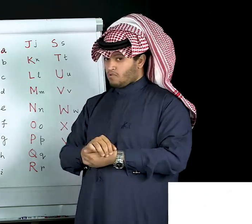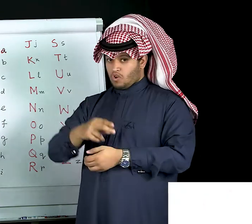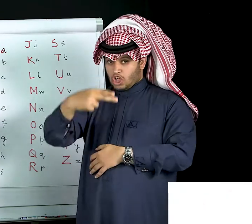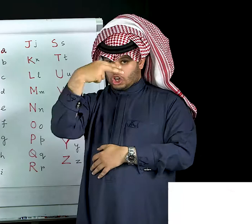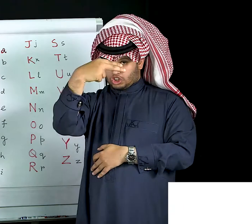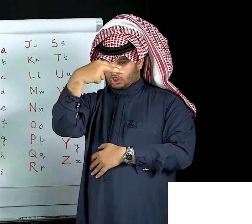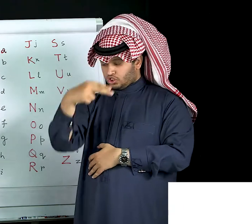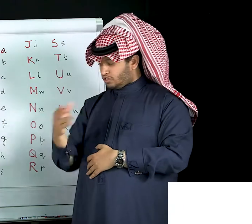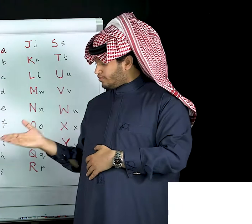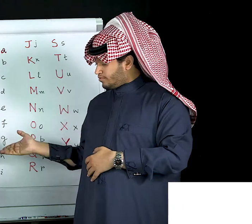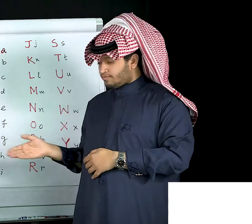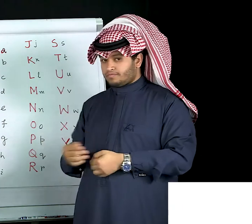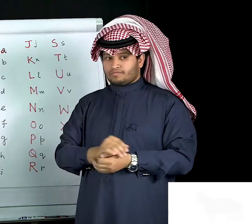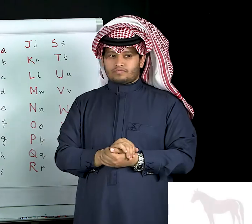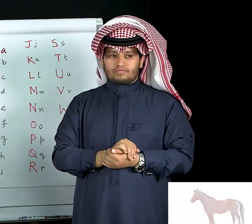H for